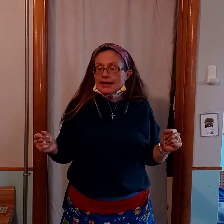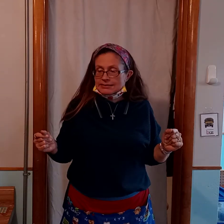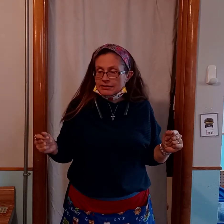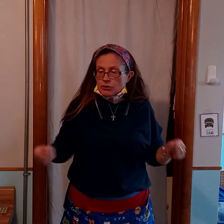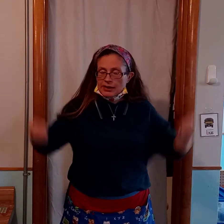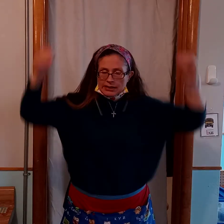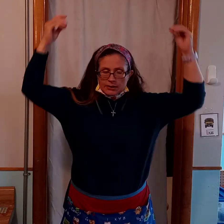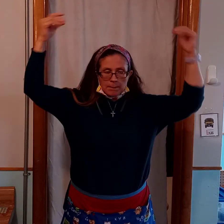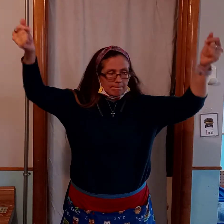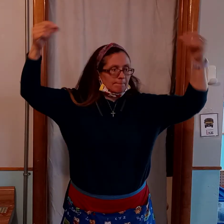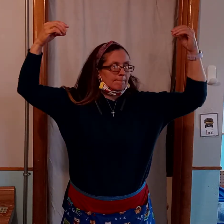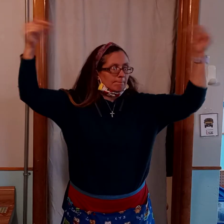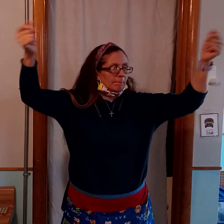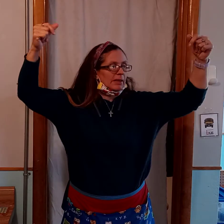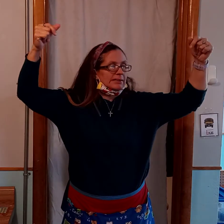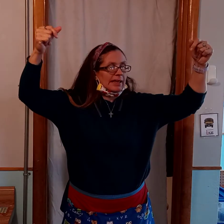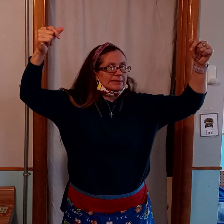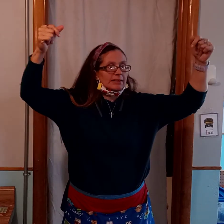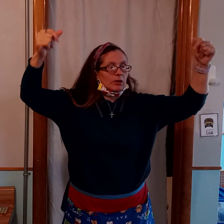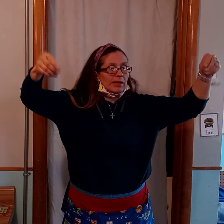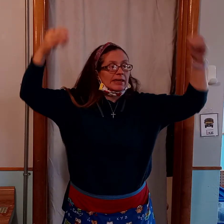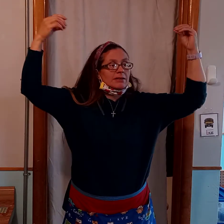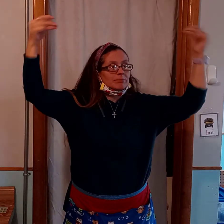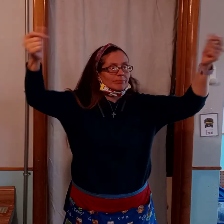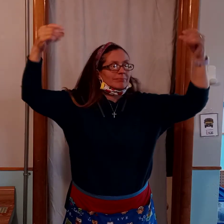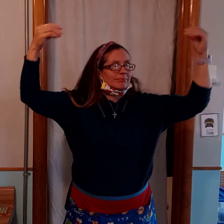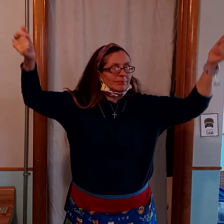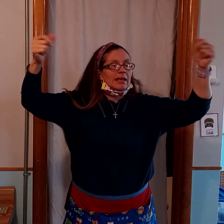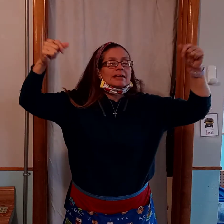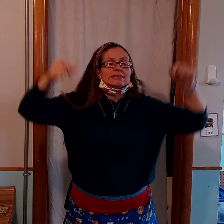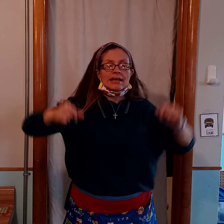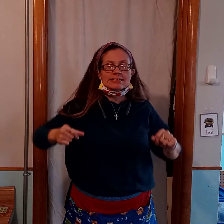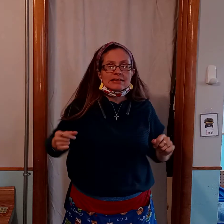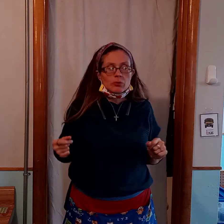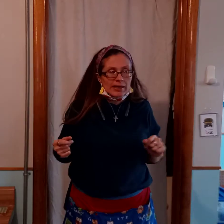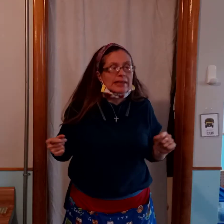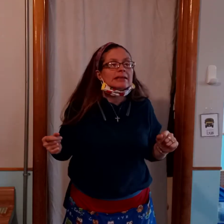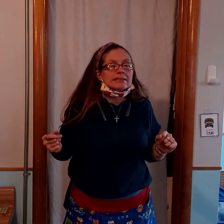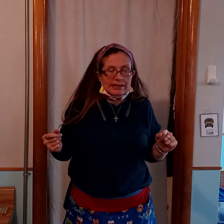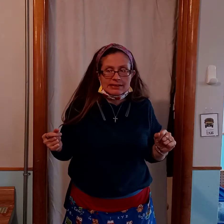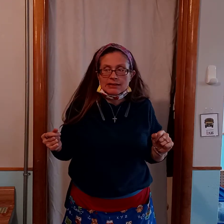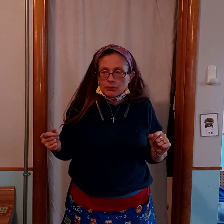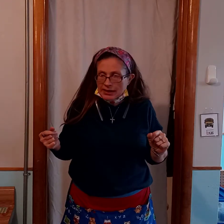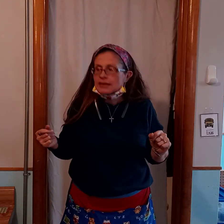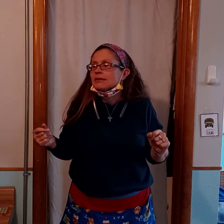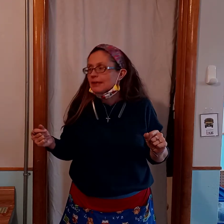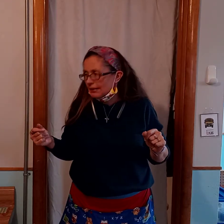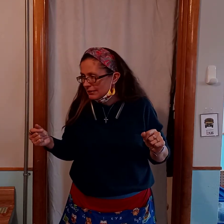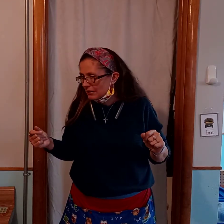Days of the week. Days of the week. Days of the week. Days of the week. Days of the